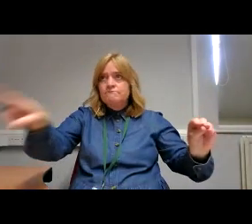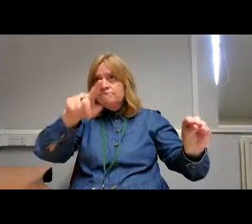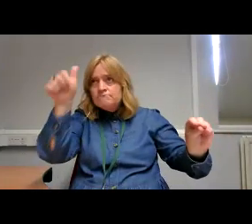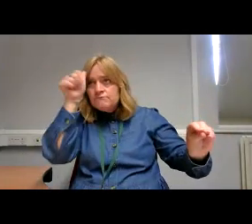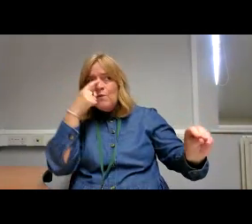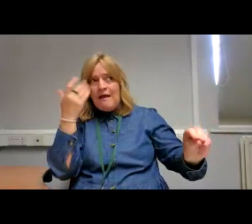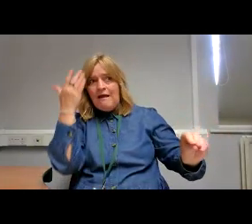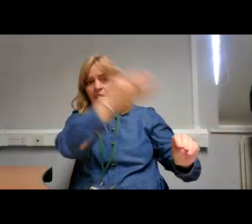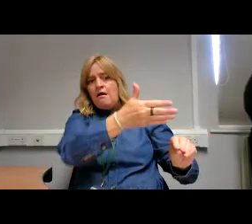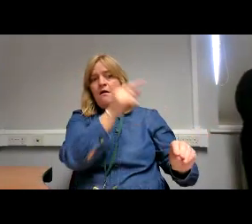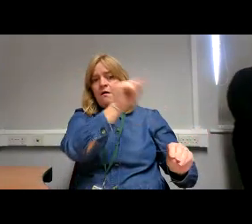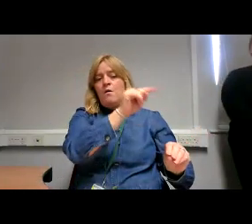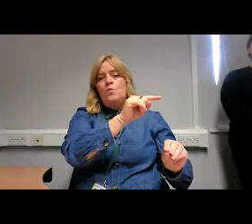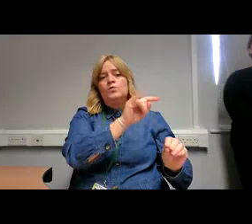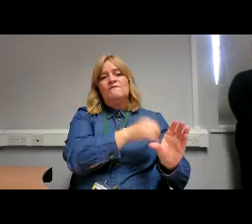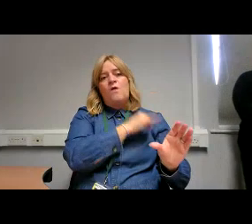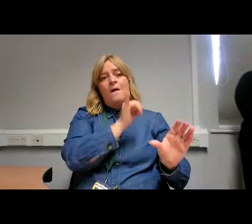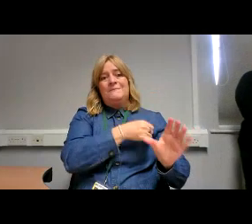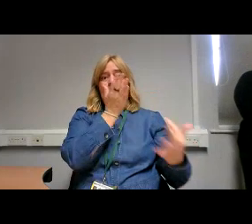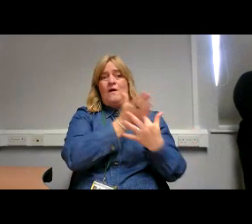access that service if they want to.